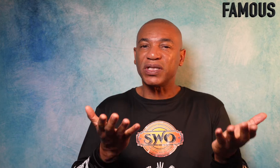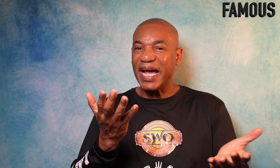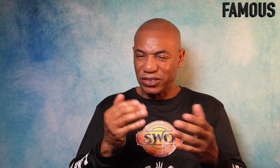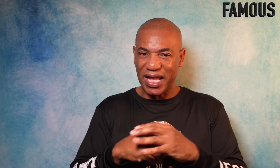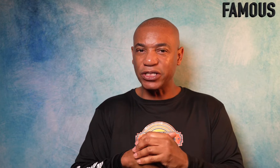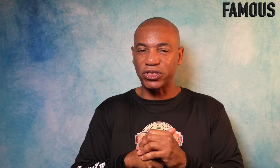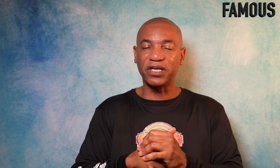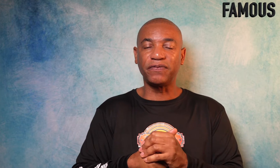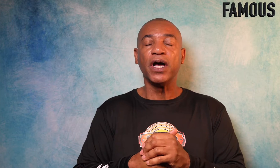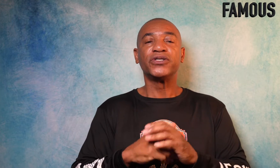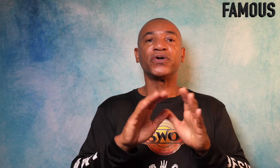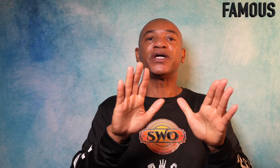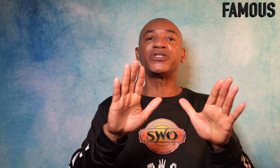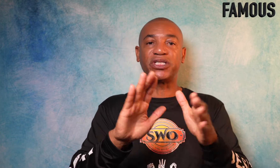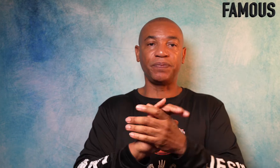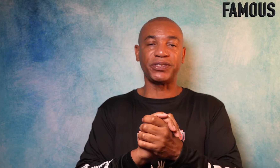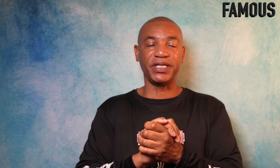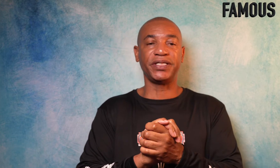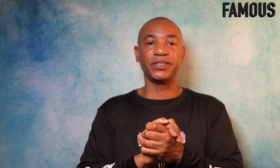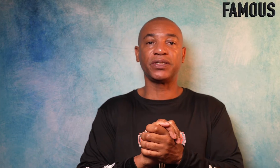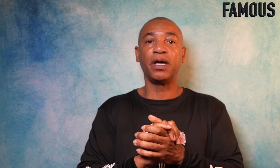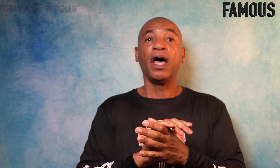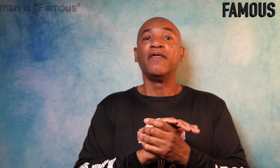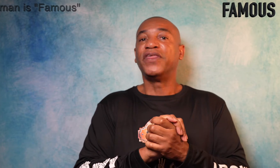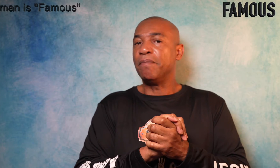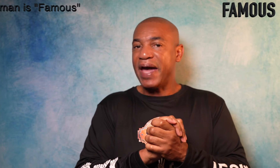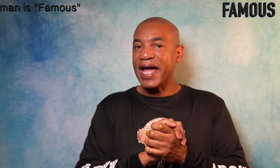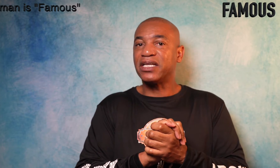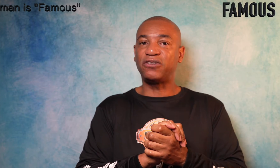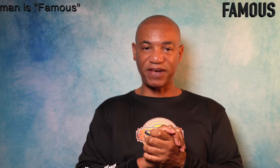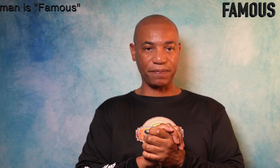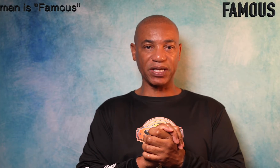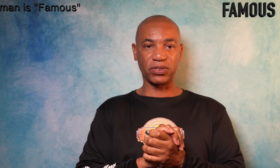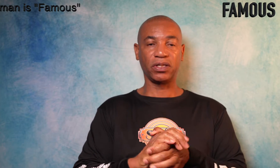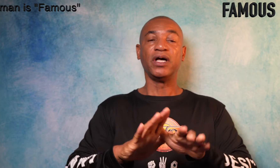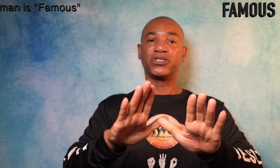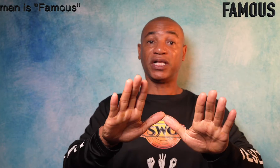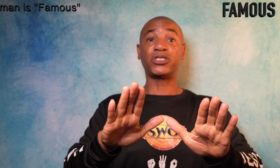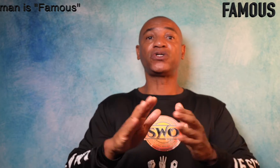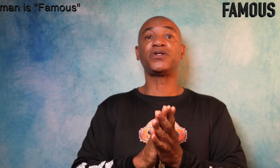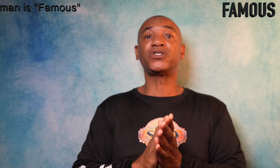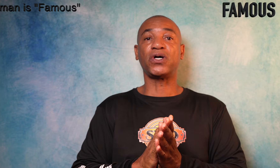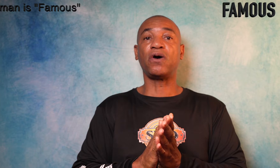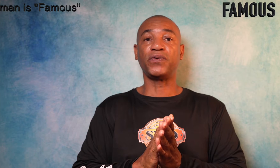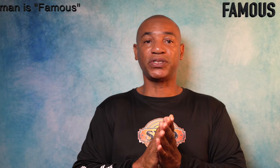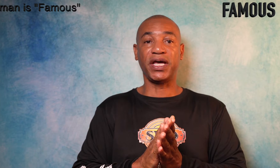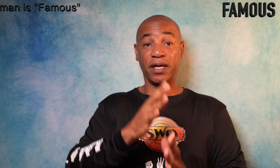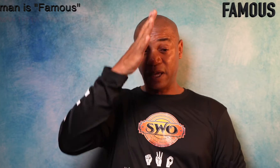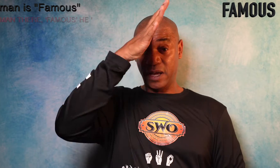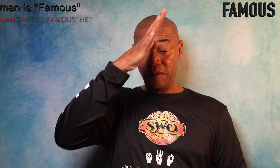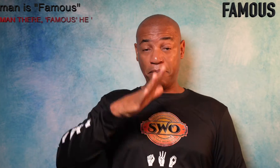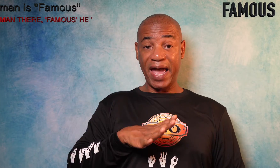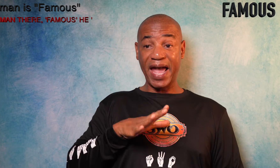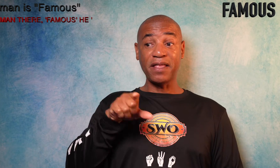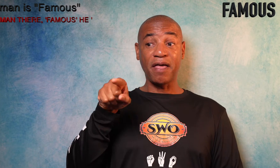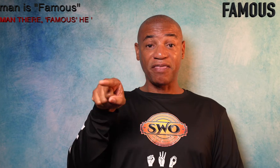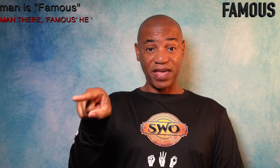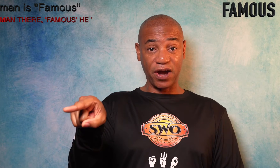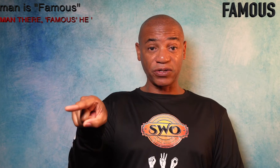as an adjective. So here's a simple sentence. The man is famous. So let's start this off with saying, man there, set